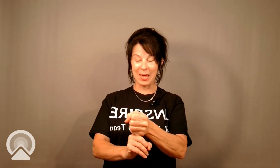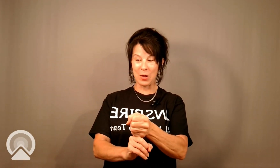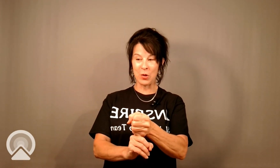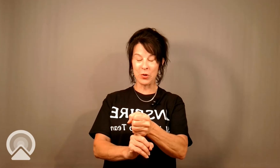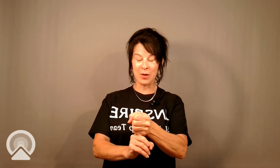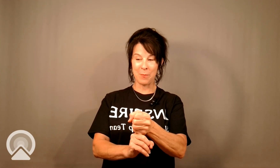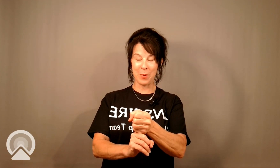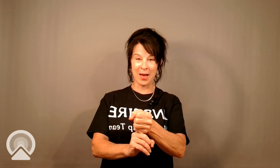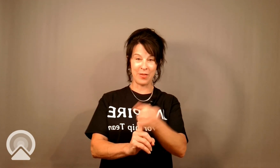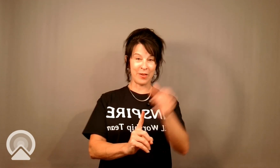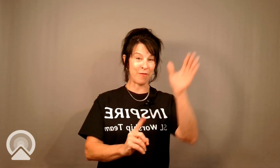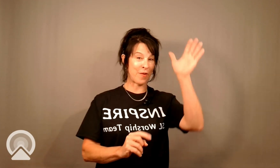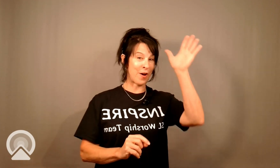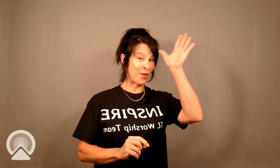held by the Father,